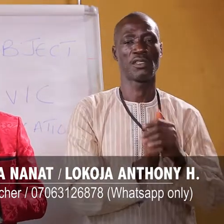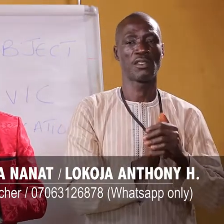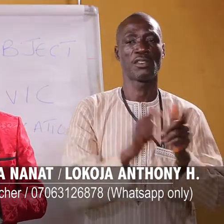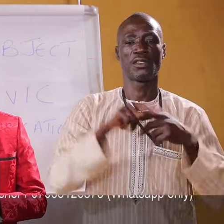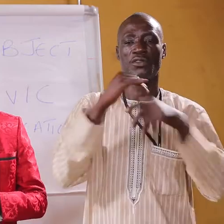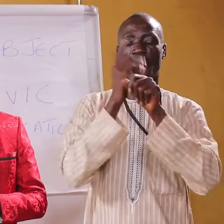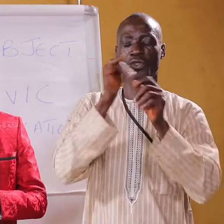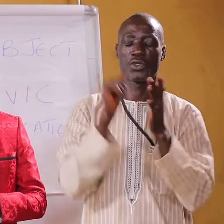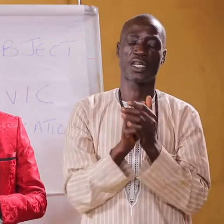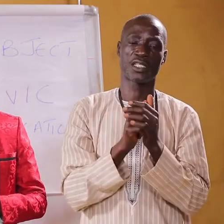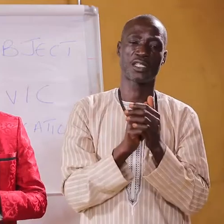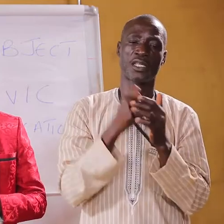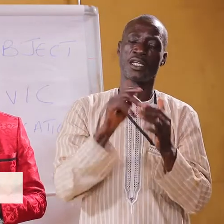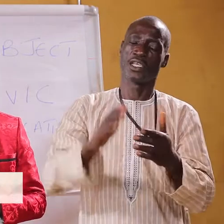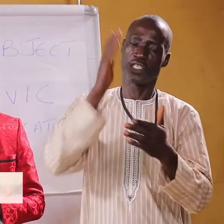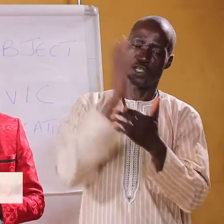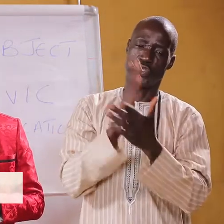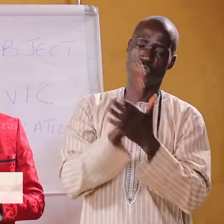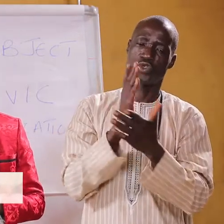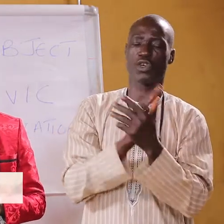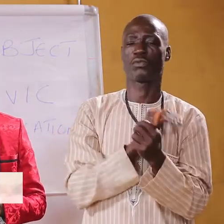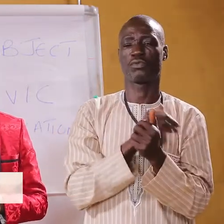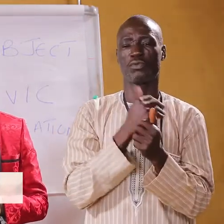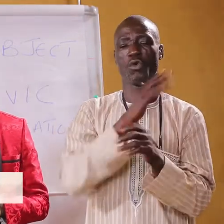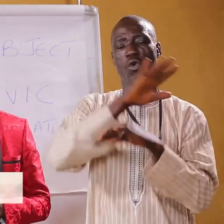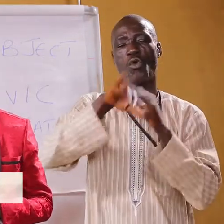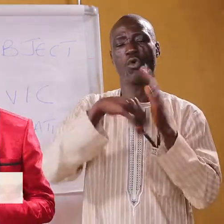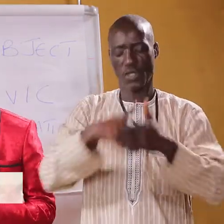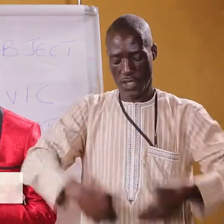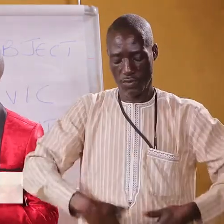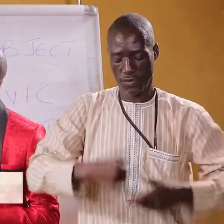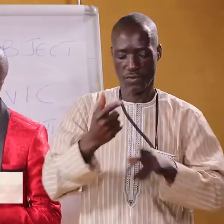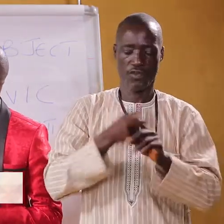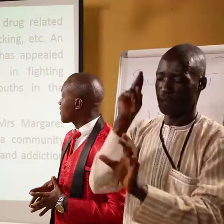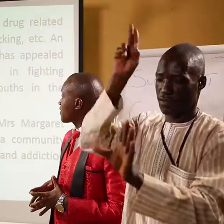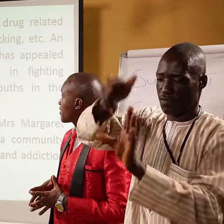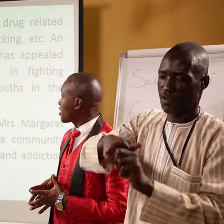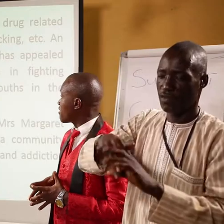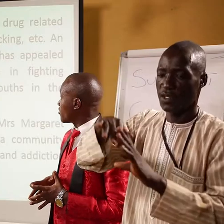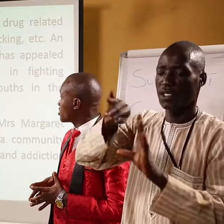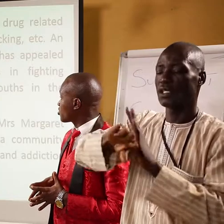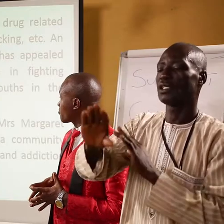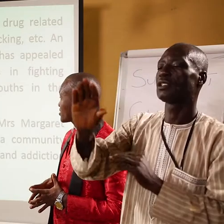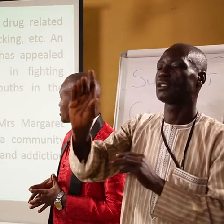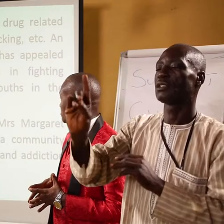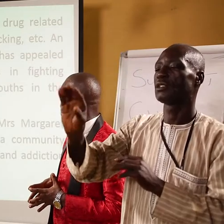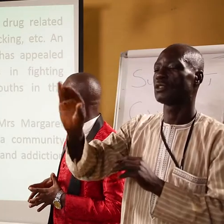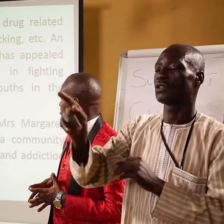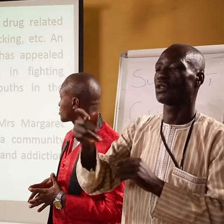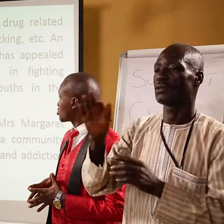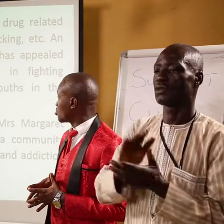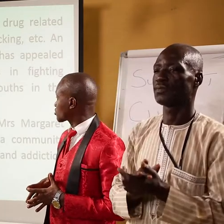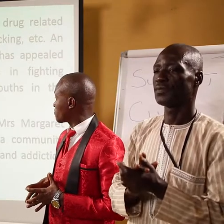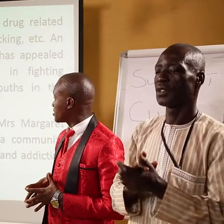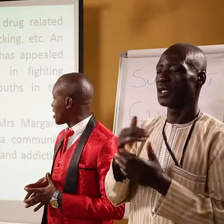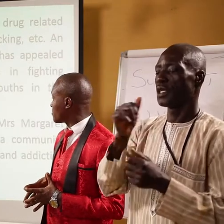wonderful programs that will discourage drug abuse among youths in various communities. The foundation president, Mrs.